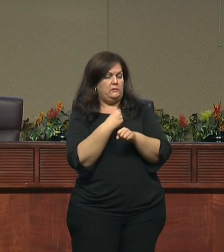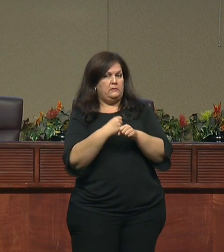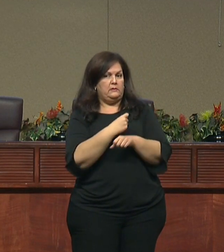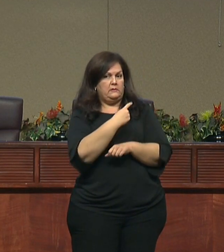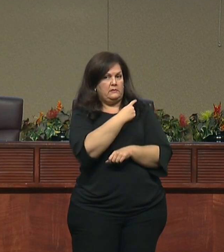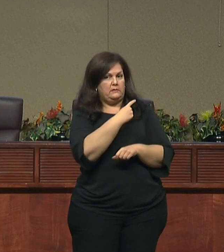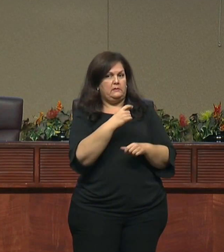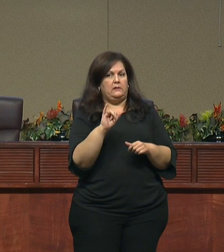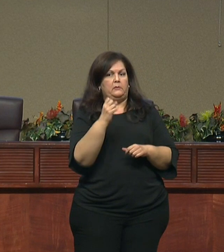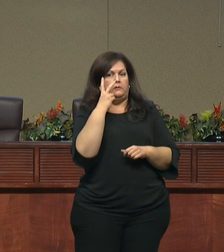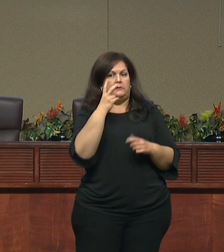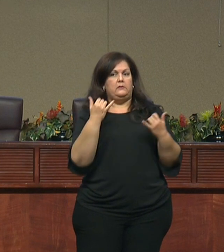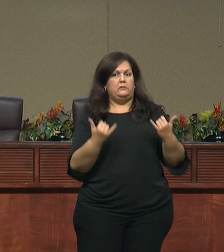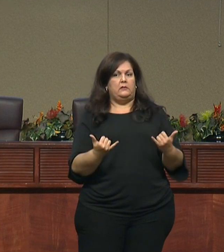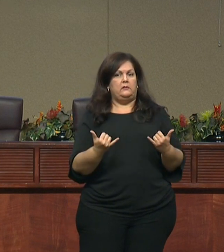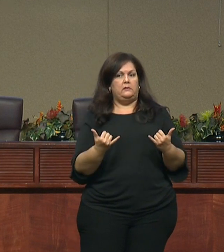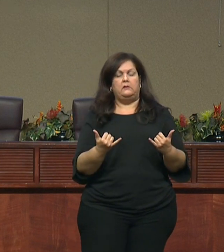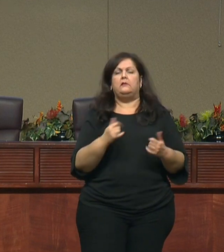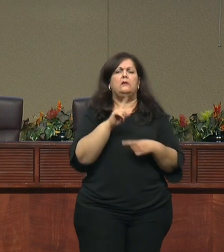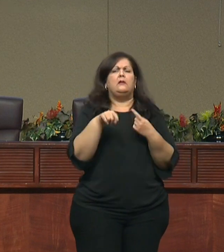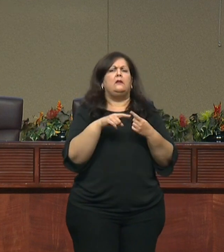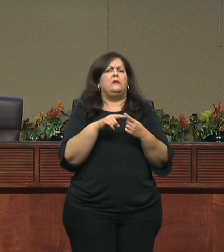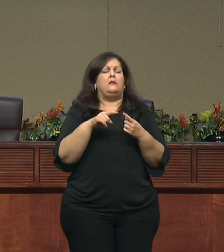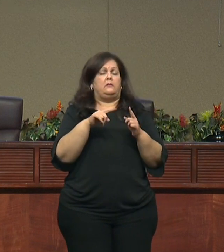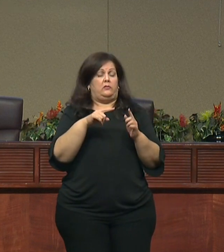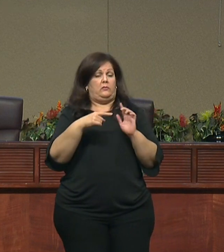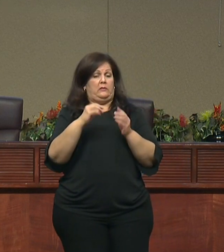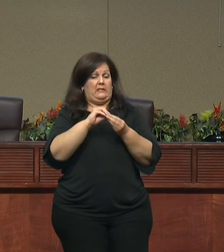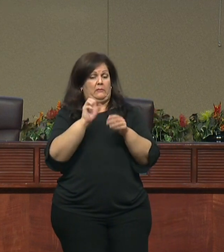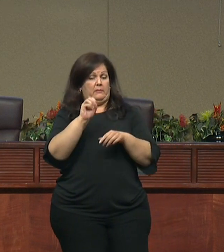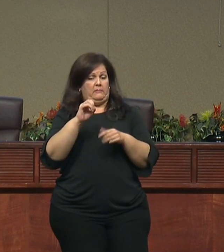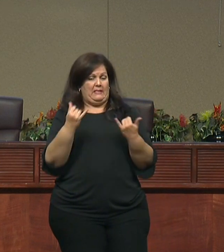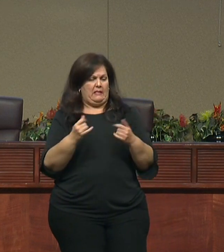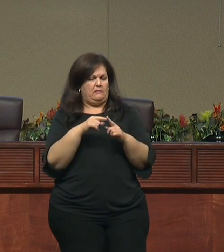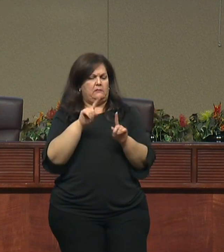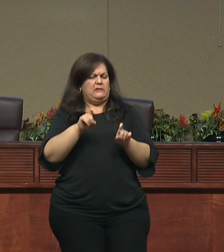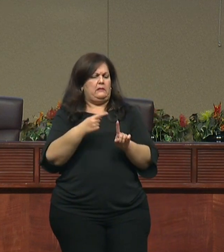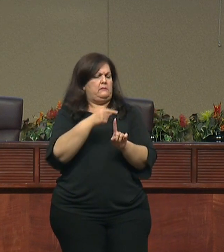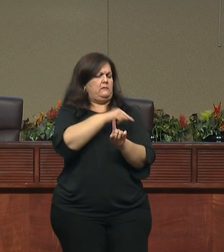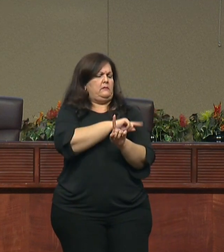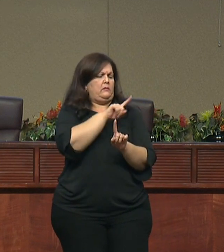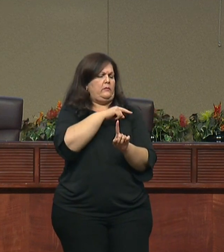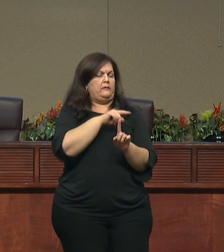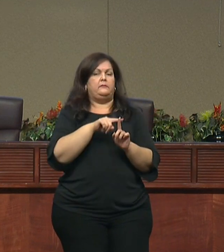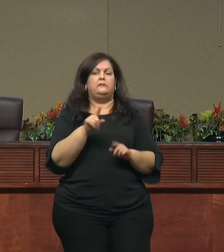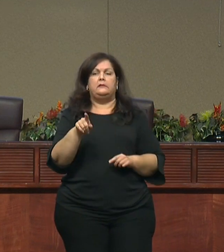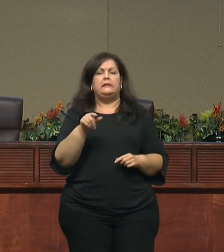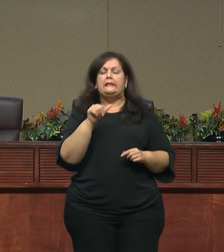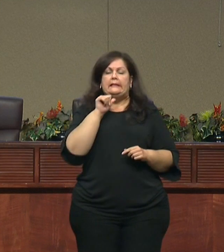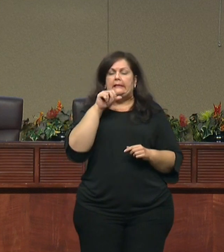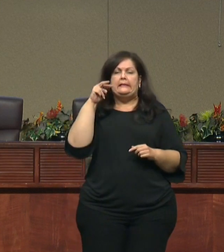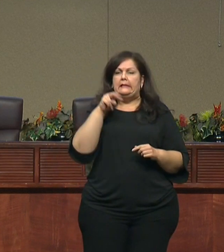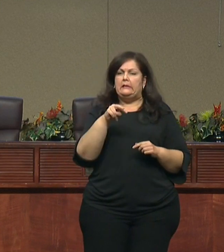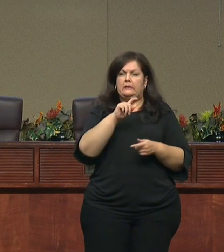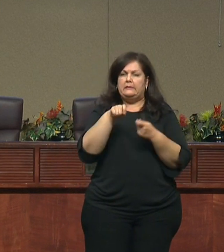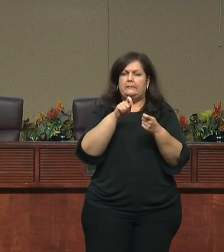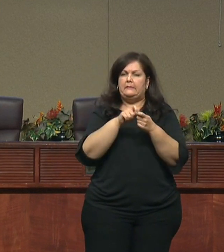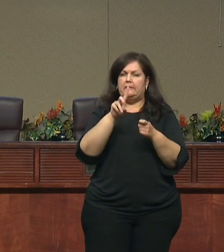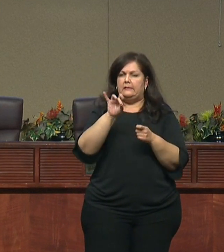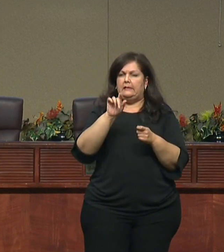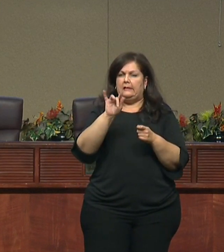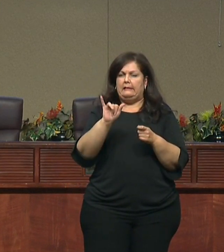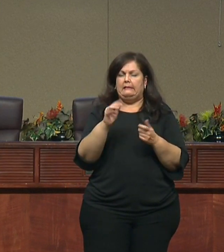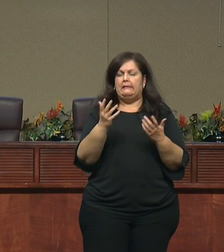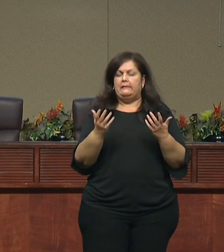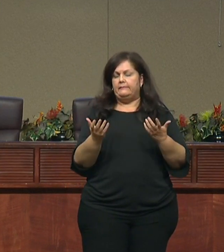that we're seeing right now, when were those tests actually taken? Well, I didn't look at the data specifically. That